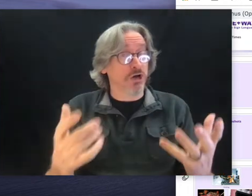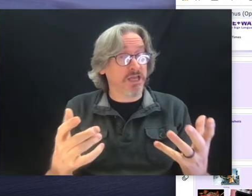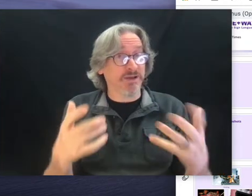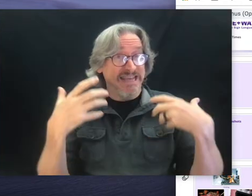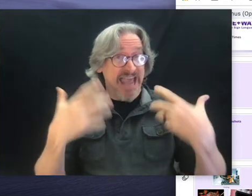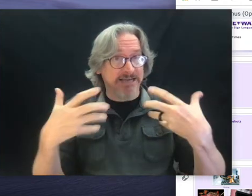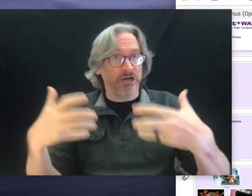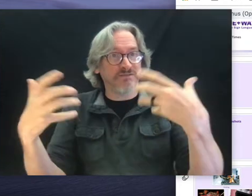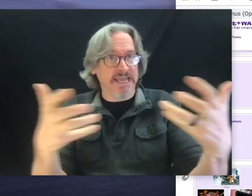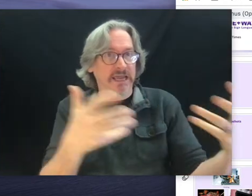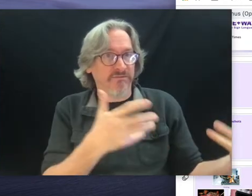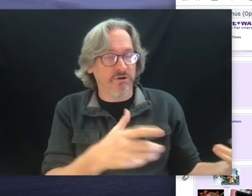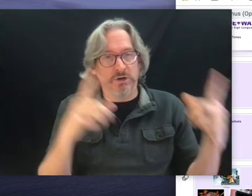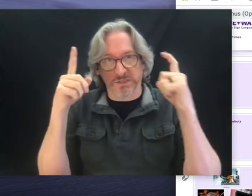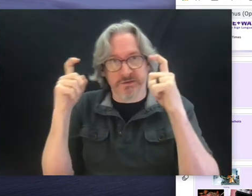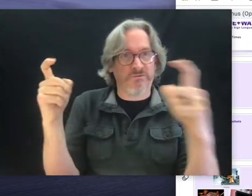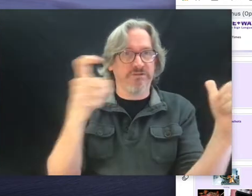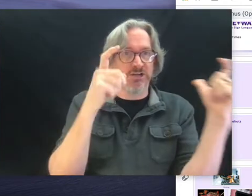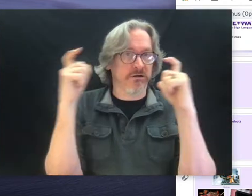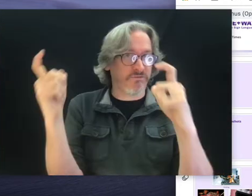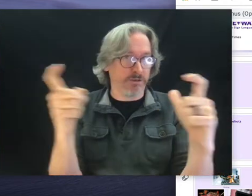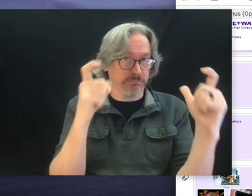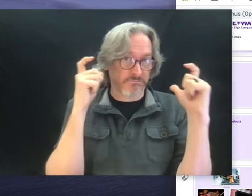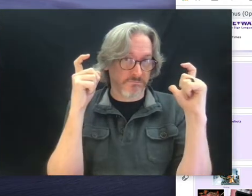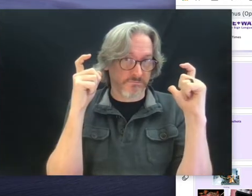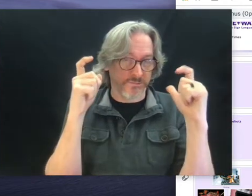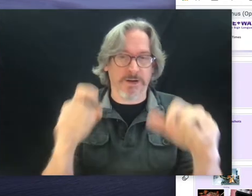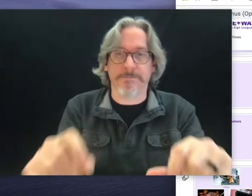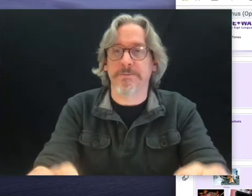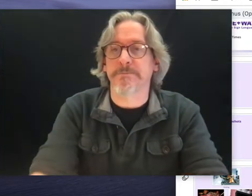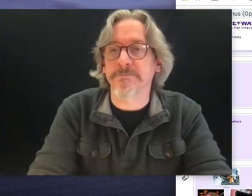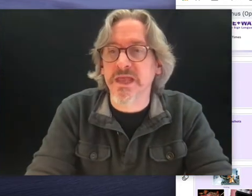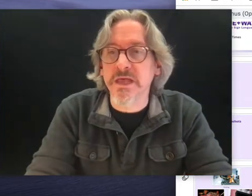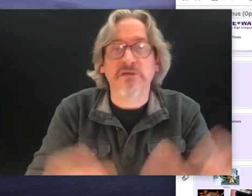If you're talking about the act of taking photos, photography.